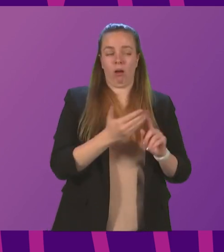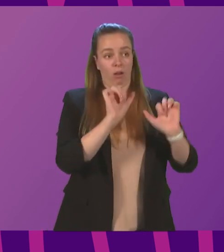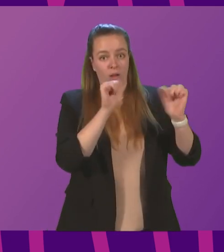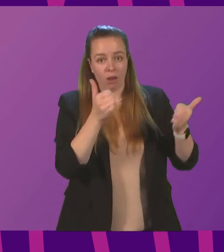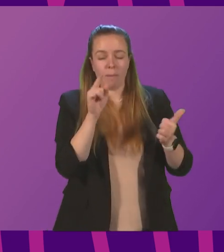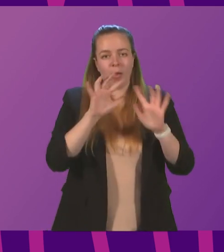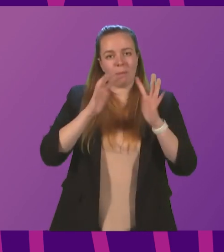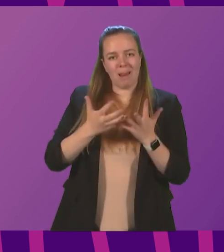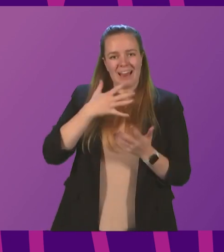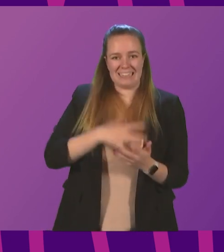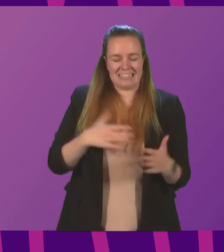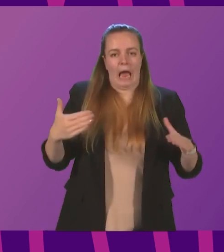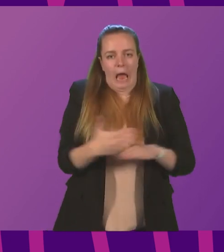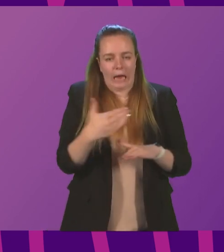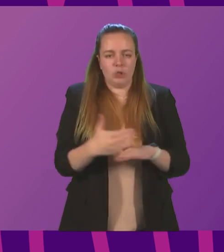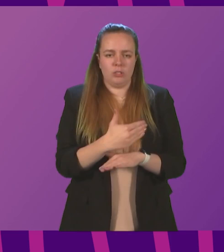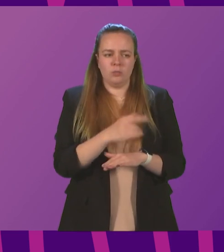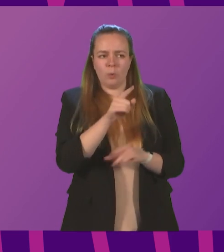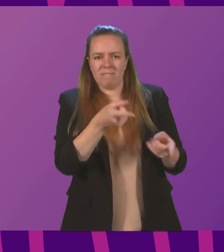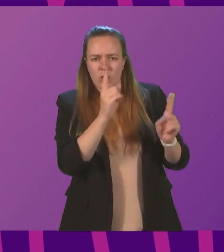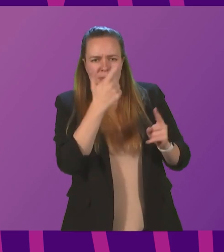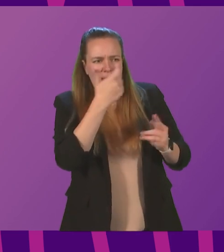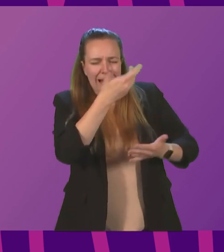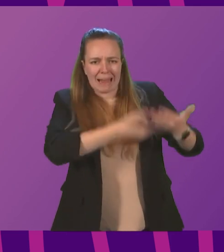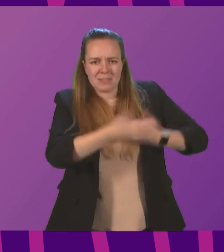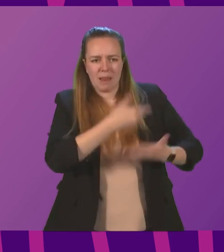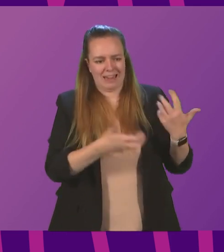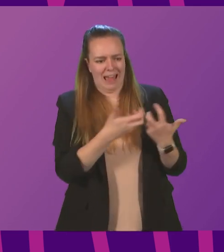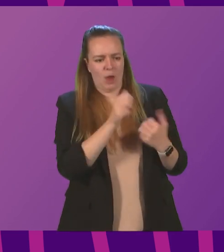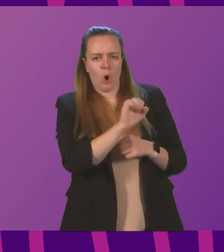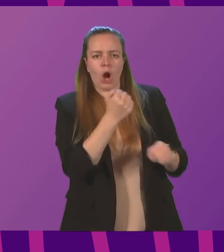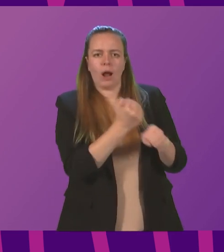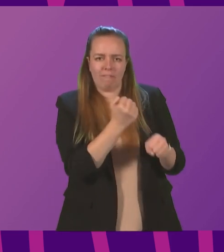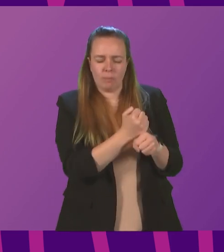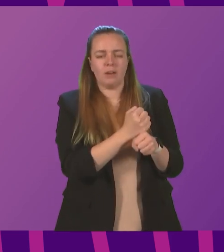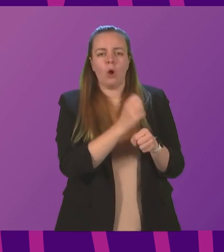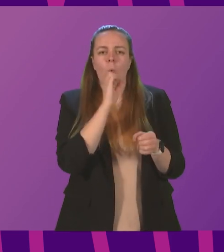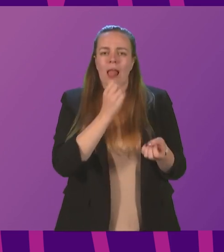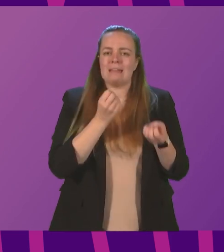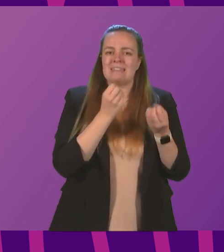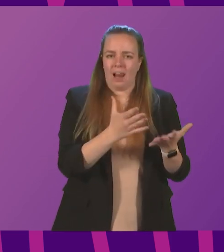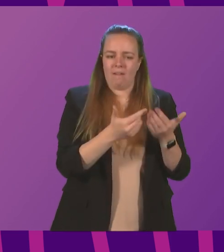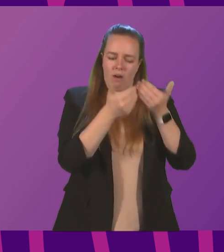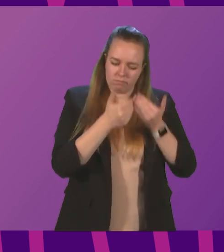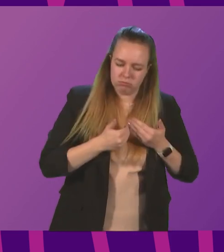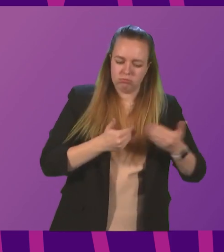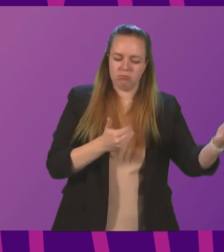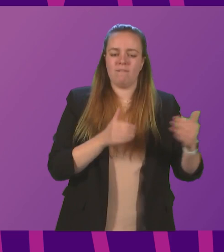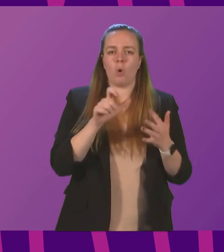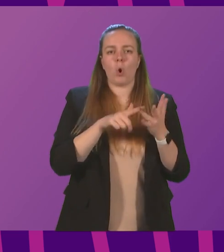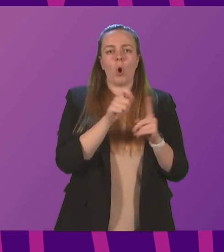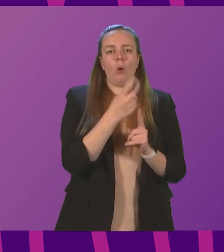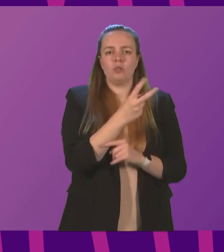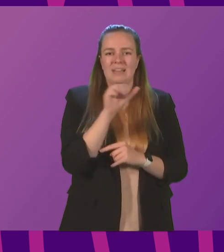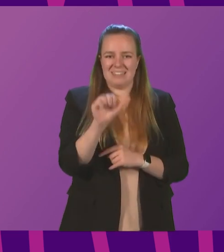planet needs is action. So can the First Minister explain how her Government will deliver a lasting legacy for COP26